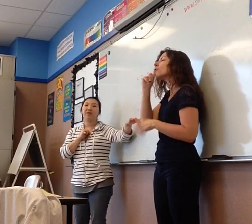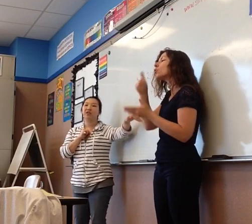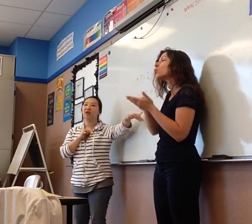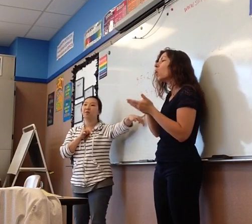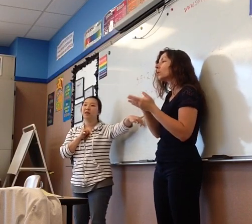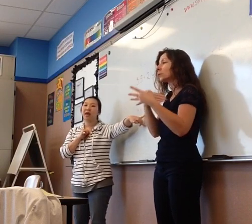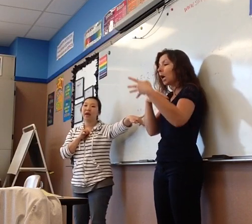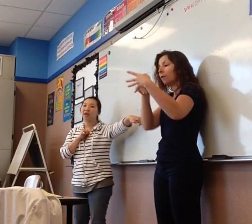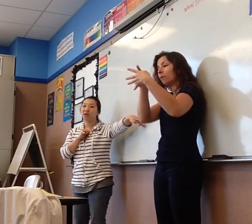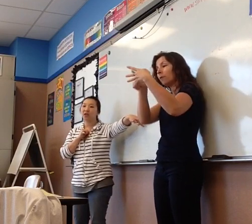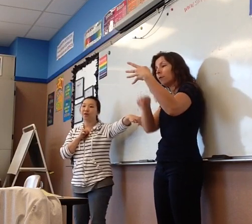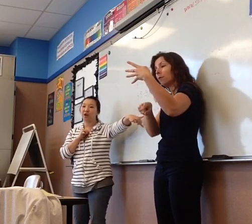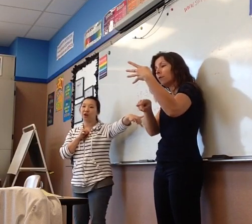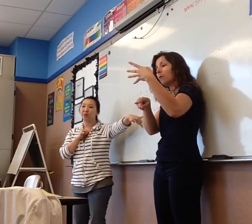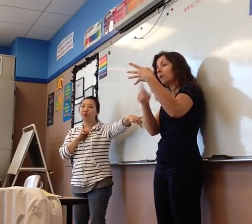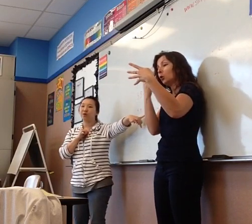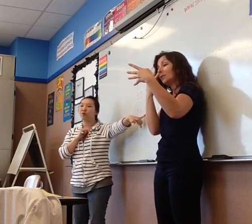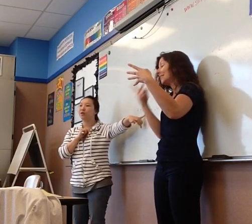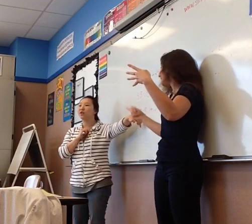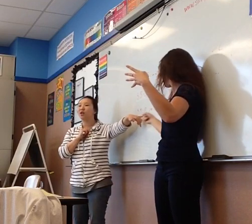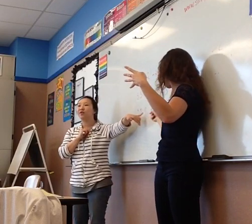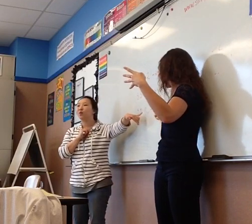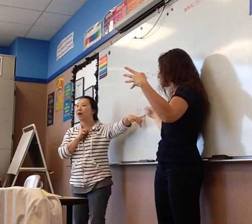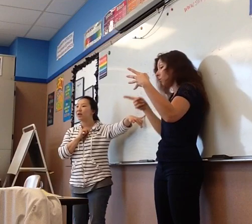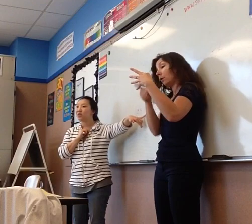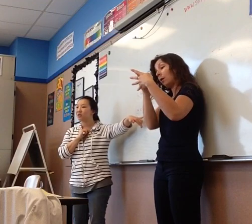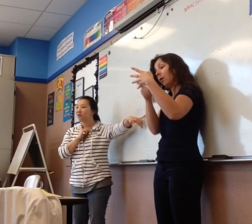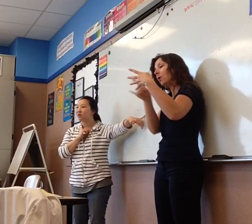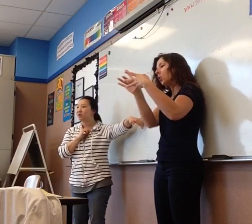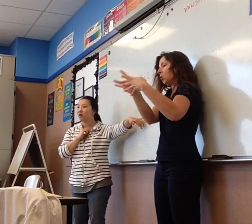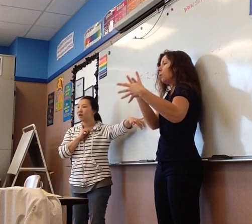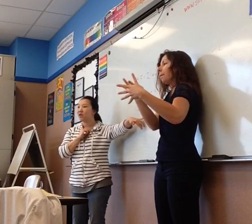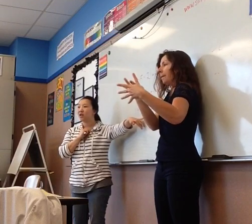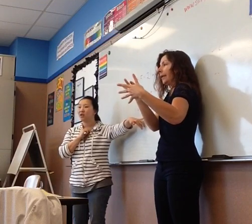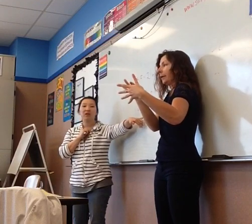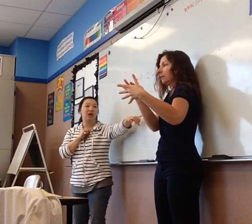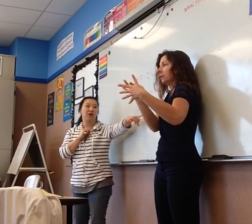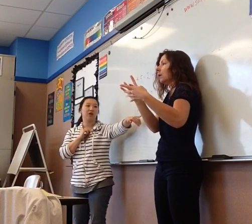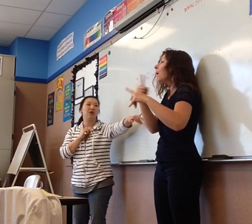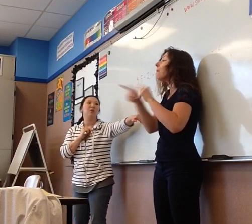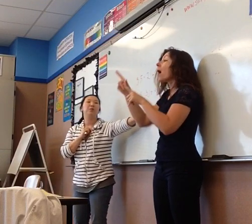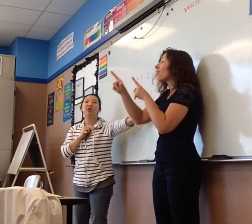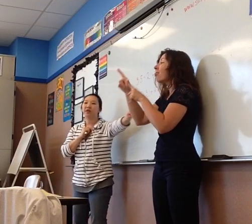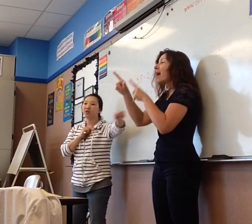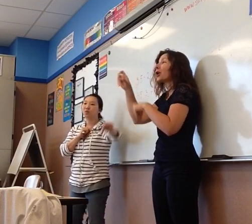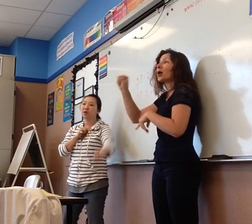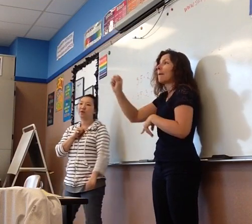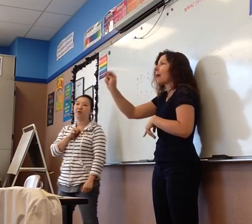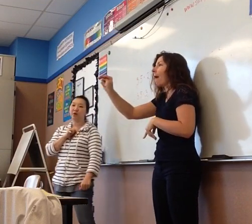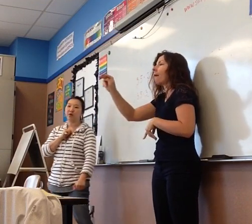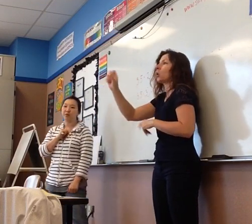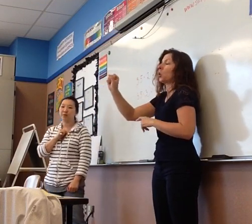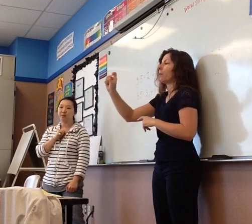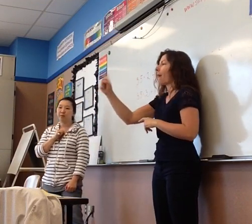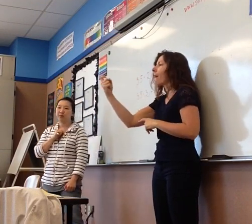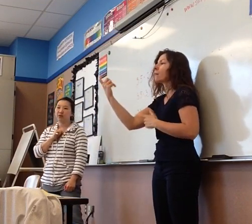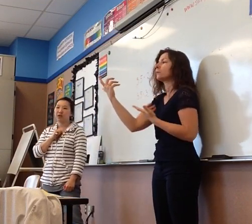3.5 times n, the variable, or they could give you x, any letter, plus